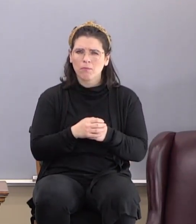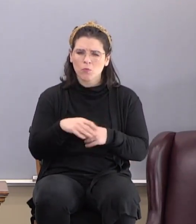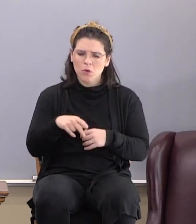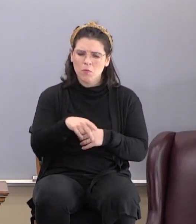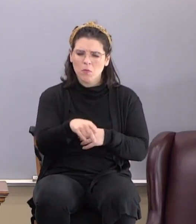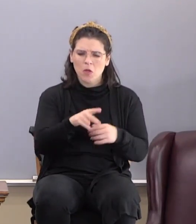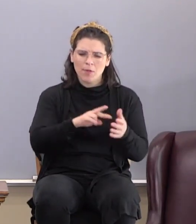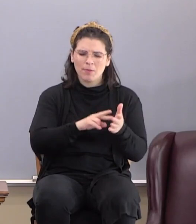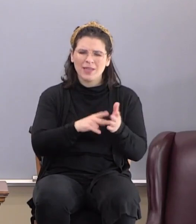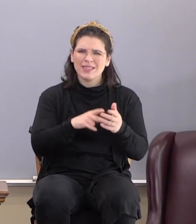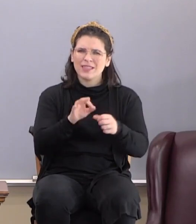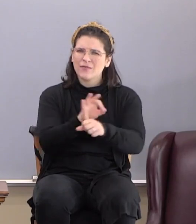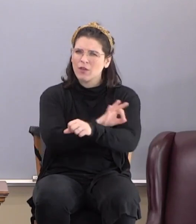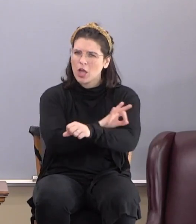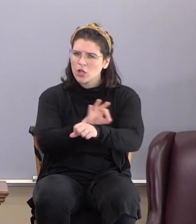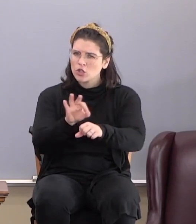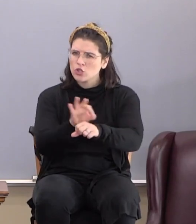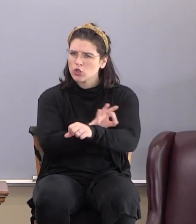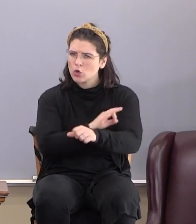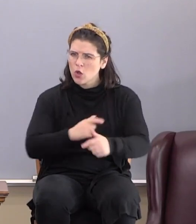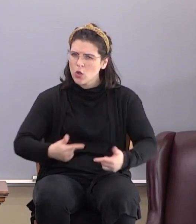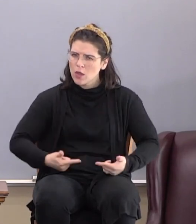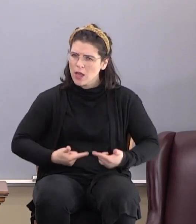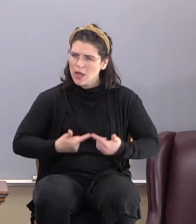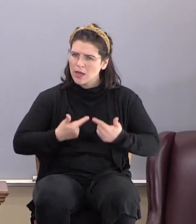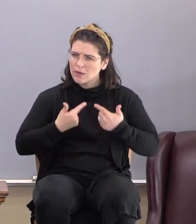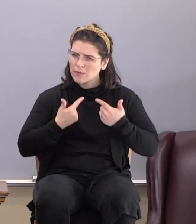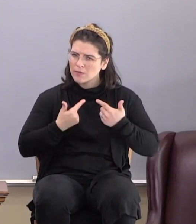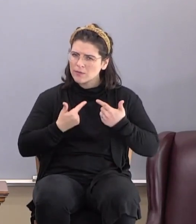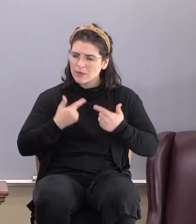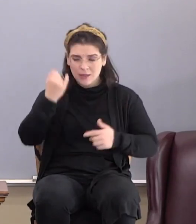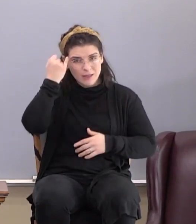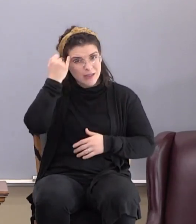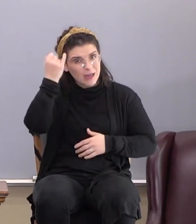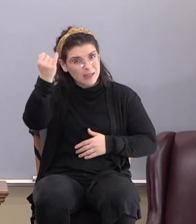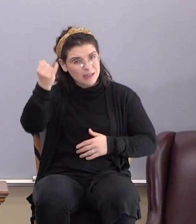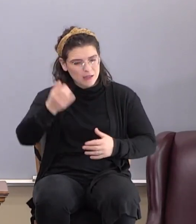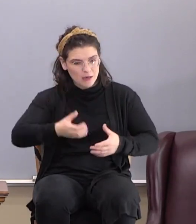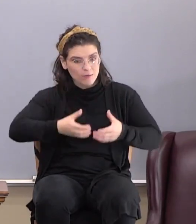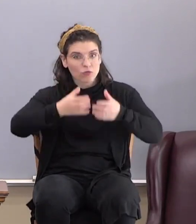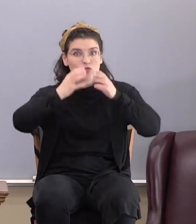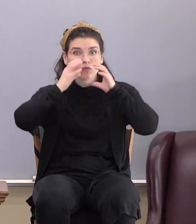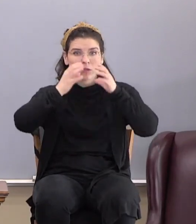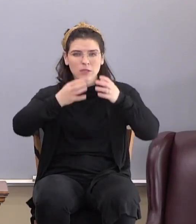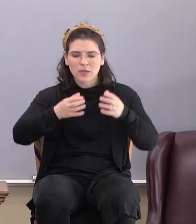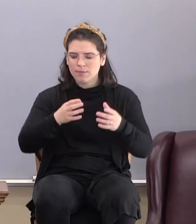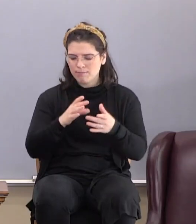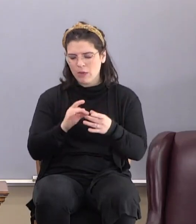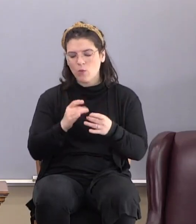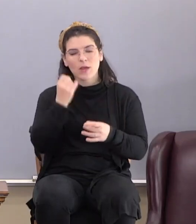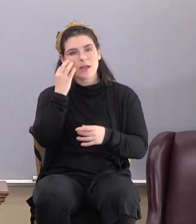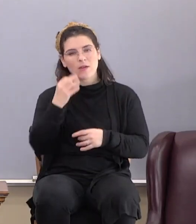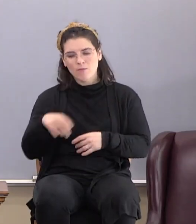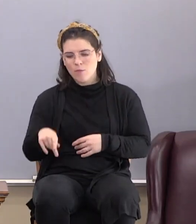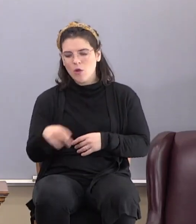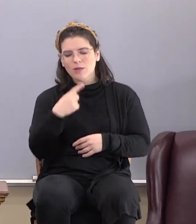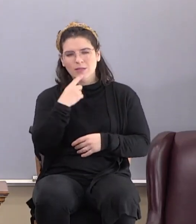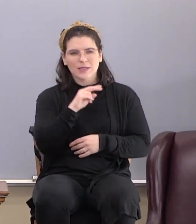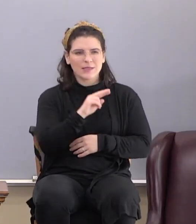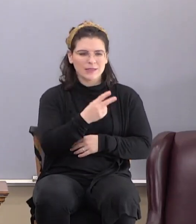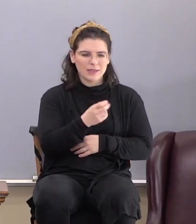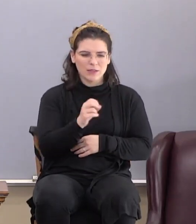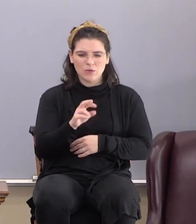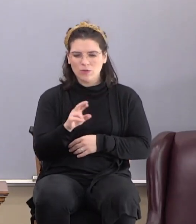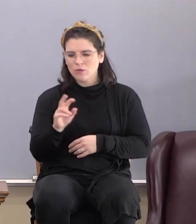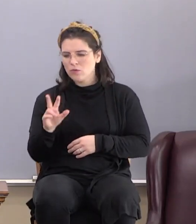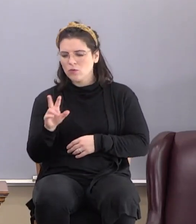is functional life. The idea of drinking. And by the way, if Paul says in 2 Corinthians 3